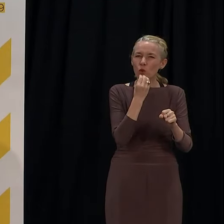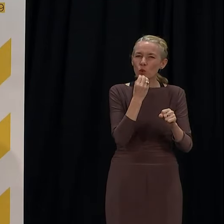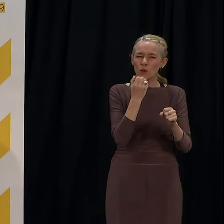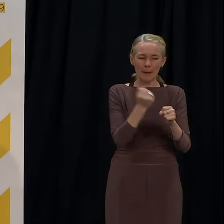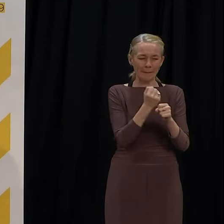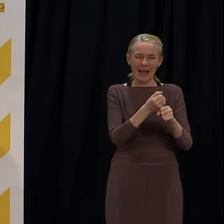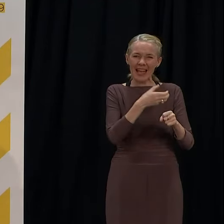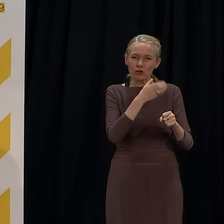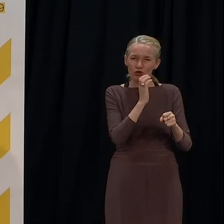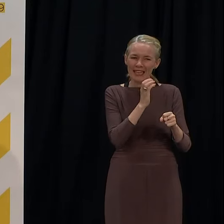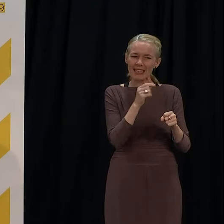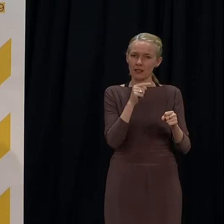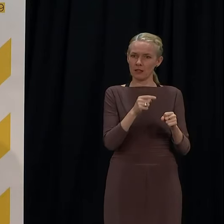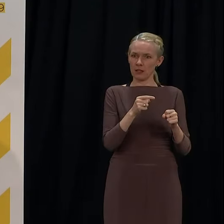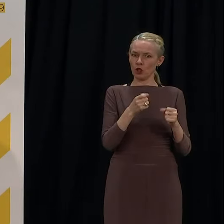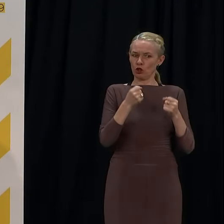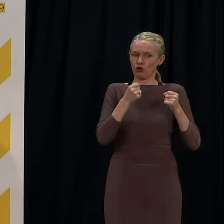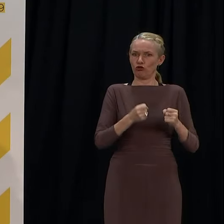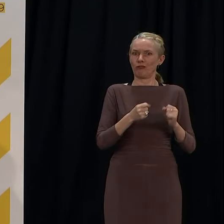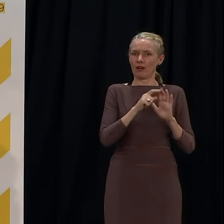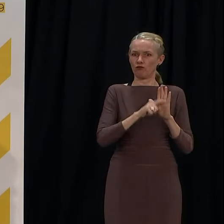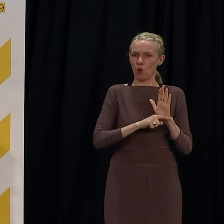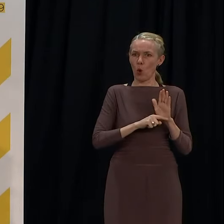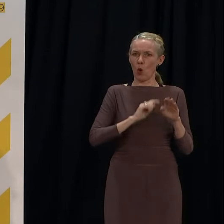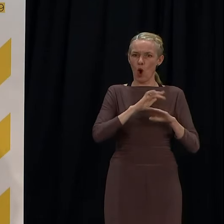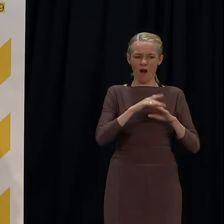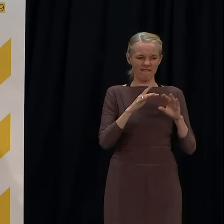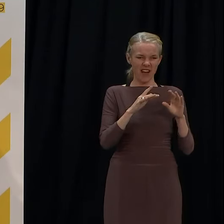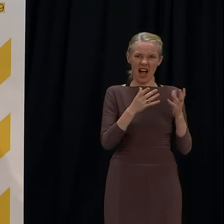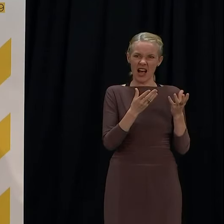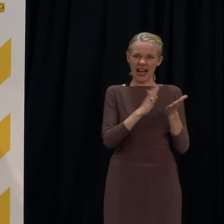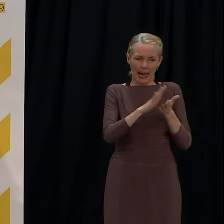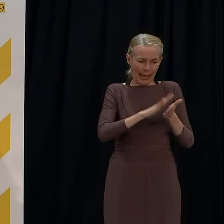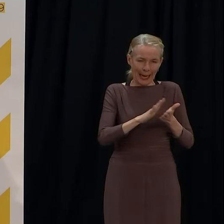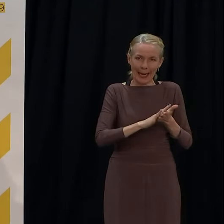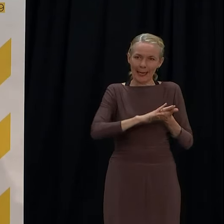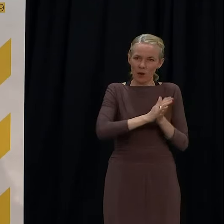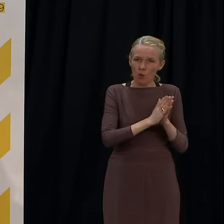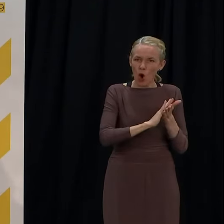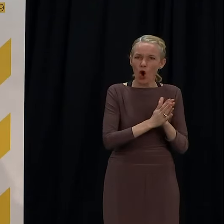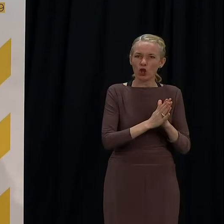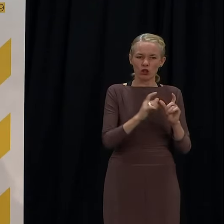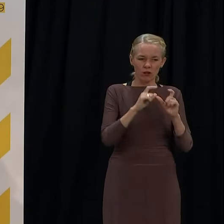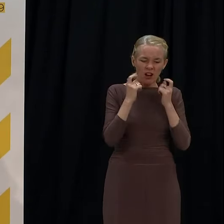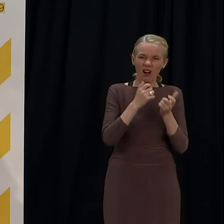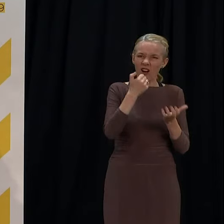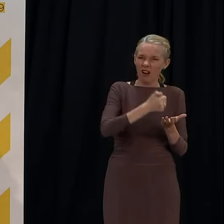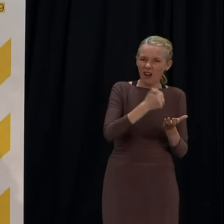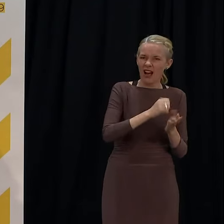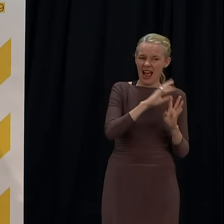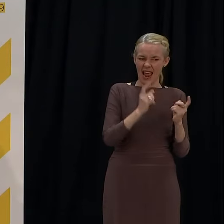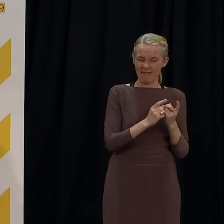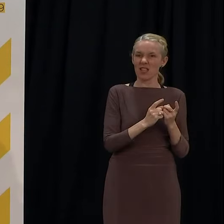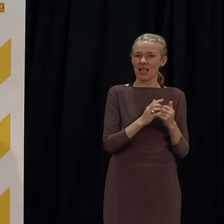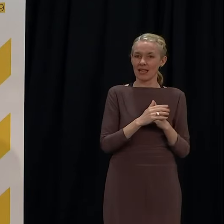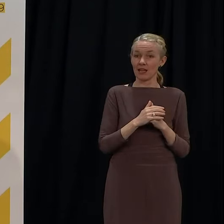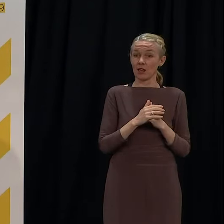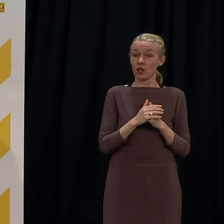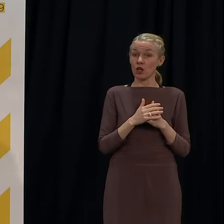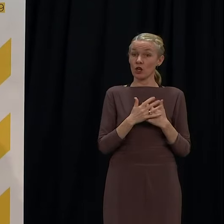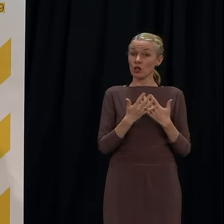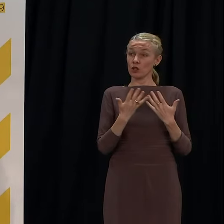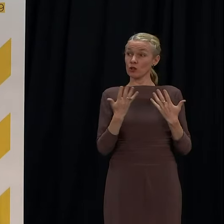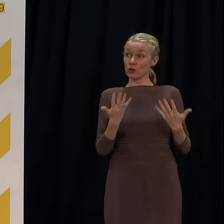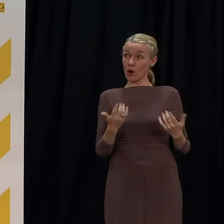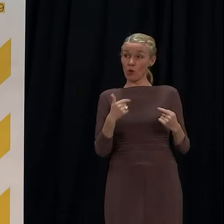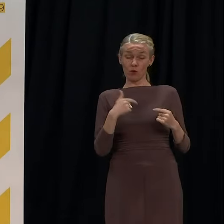infection prevention controls. So those are all things that are assessed by our public health teams if they have a case in those locations as to the use